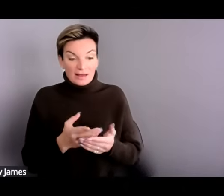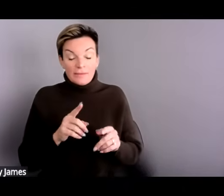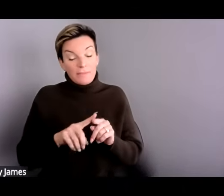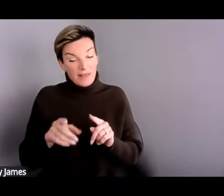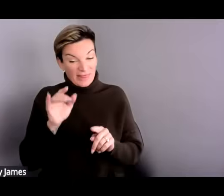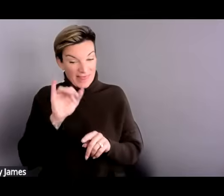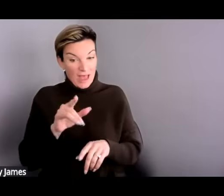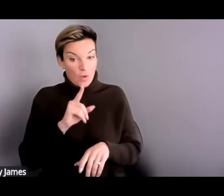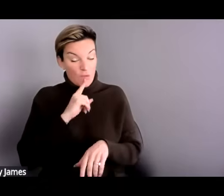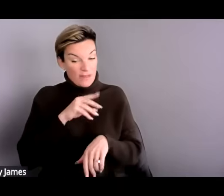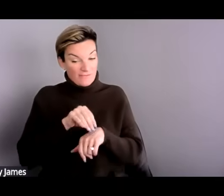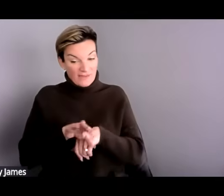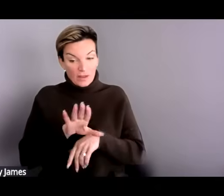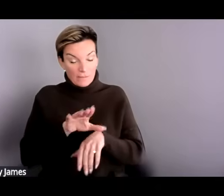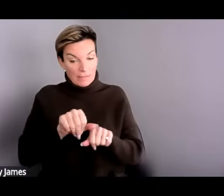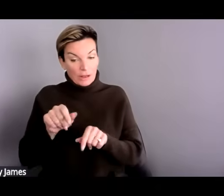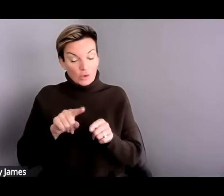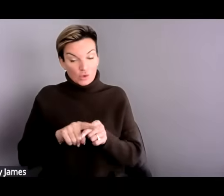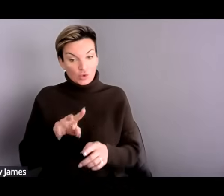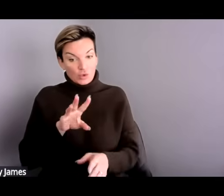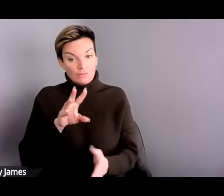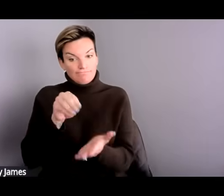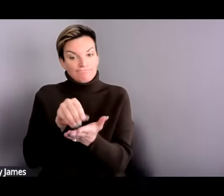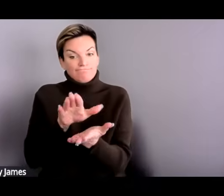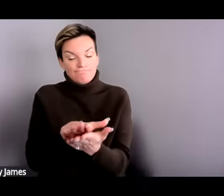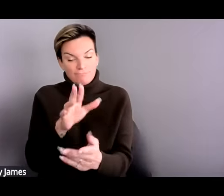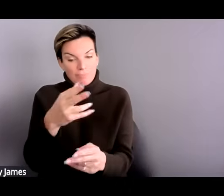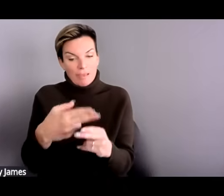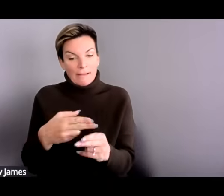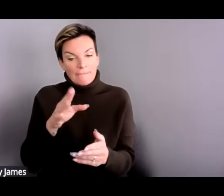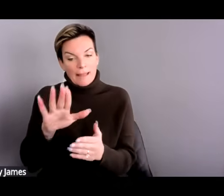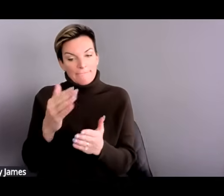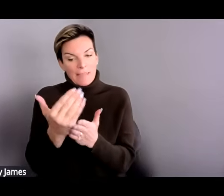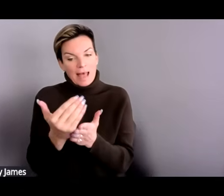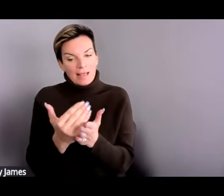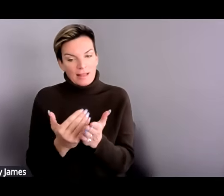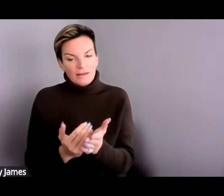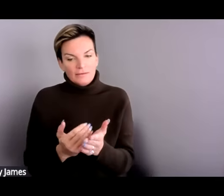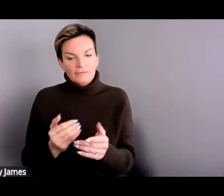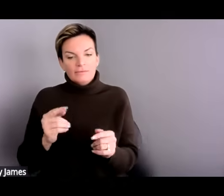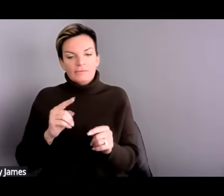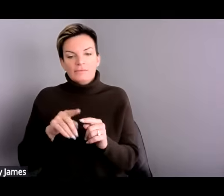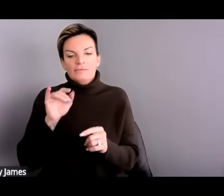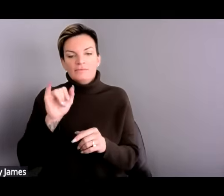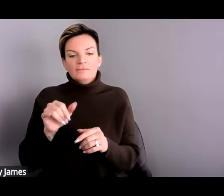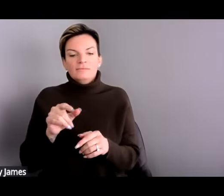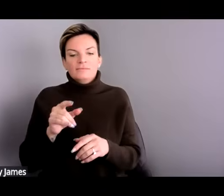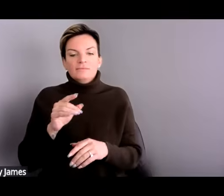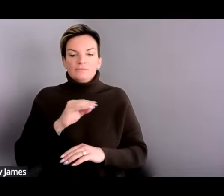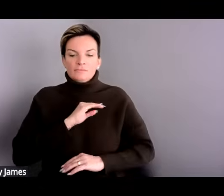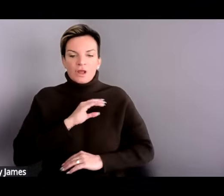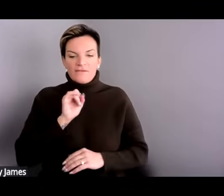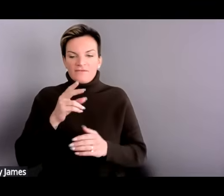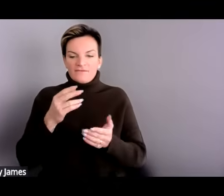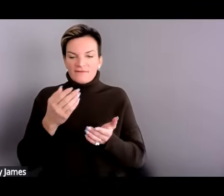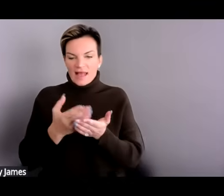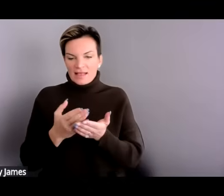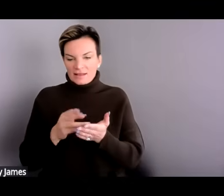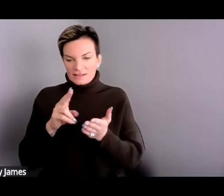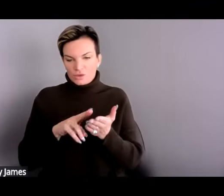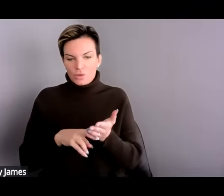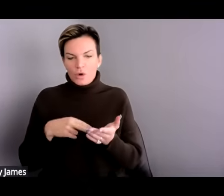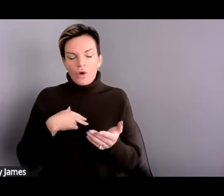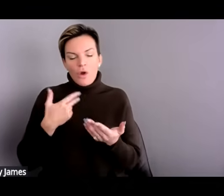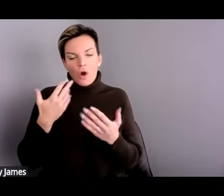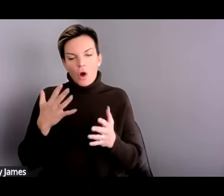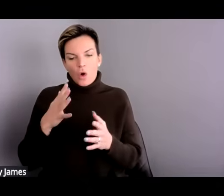ones that are outside the sample, for purposes of sufficiency of valid signatures of the petition, they don't matter because we're already accounting for